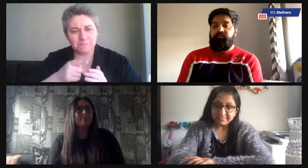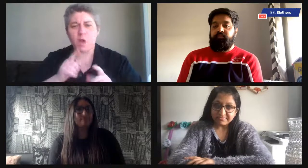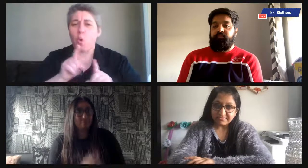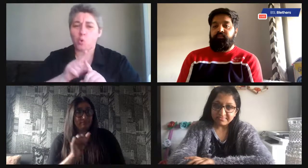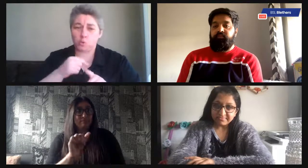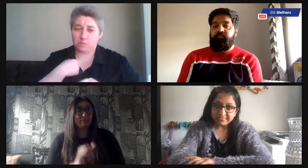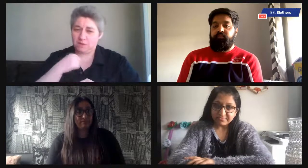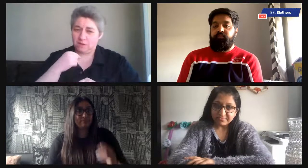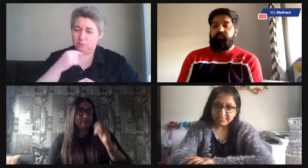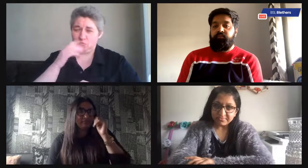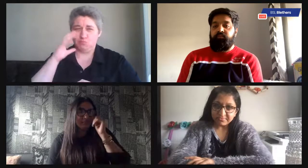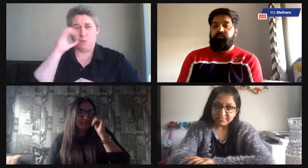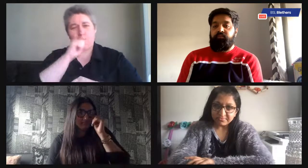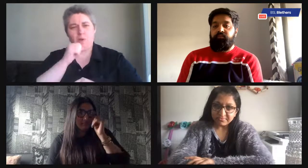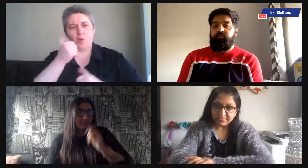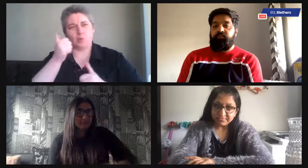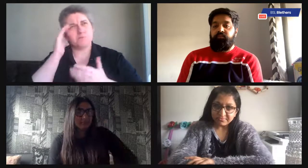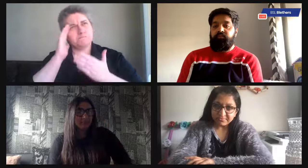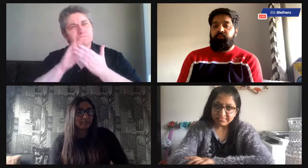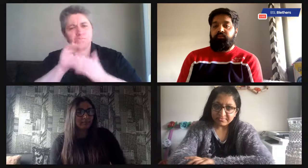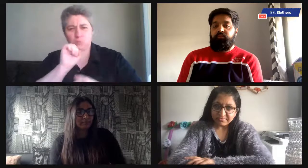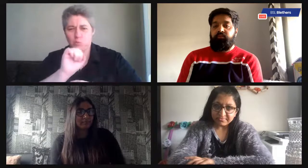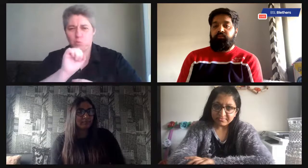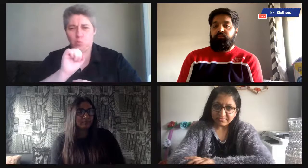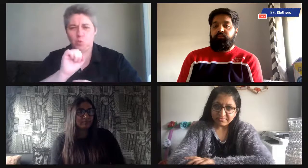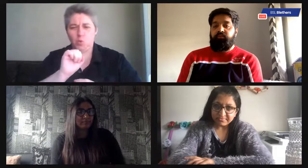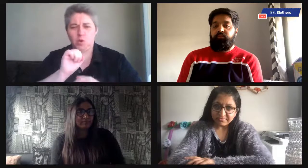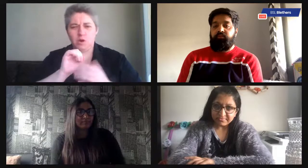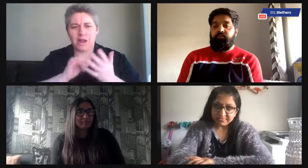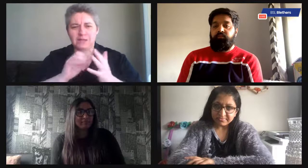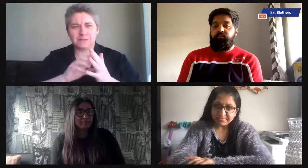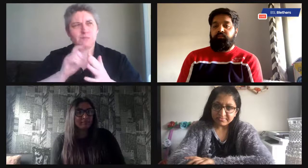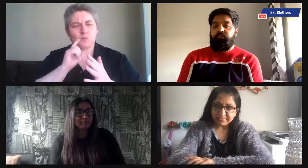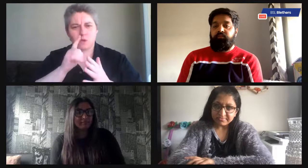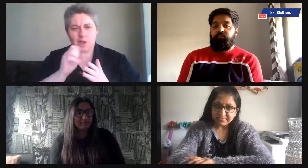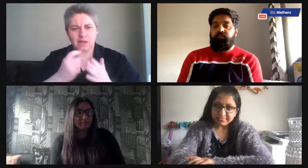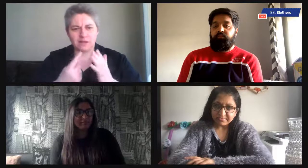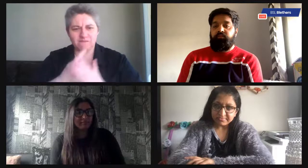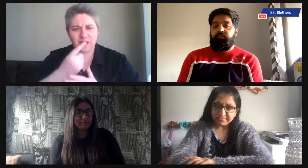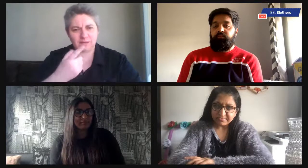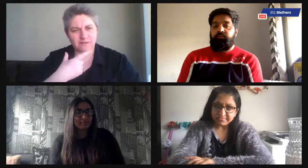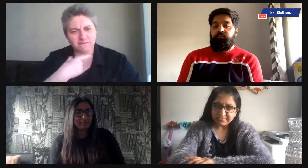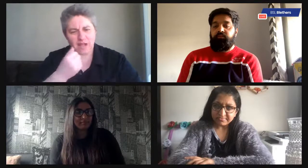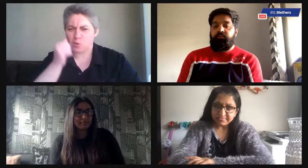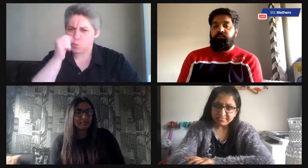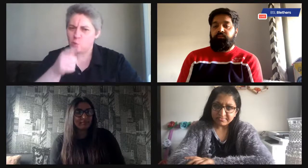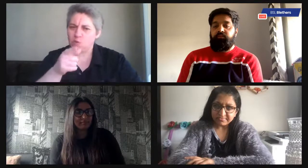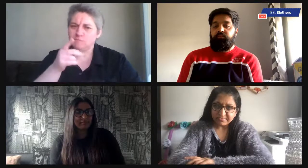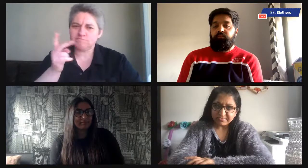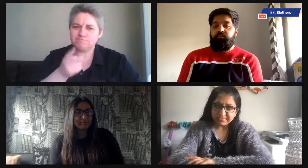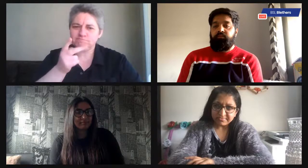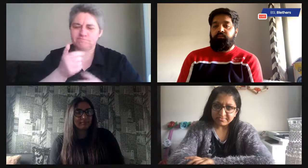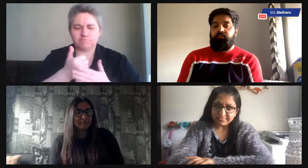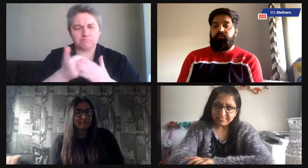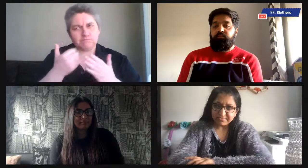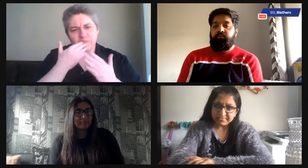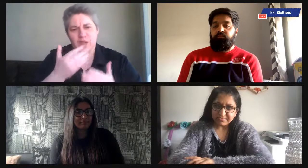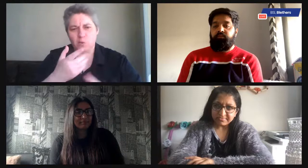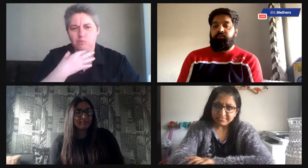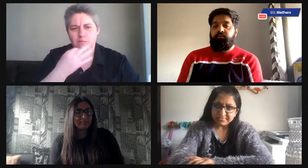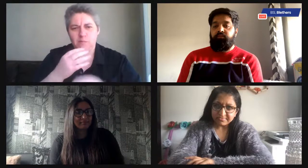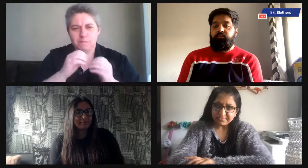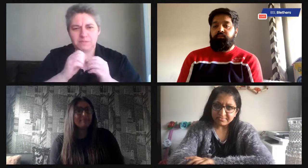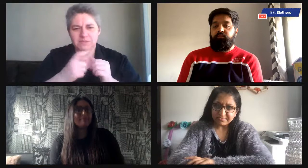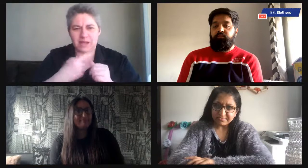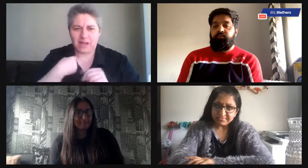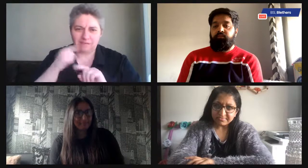where they're the same as other people. And I can remember from my own experience, is when you had an event. I mean,